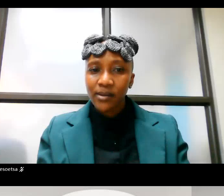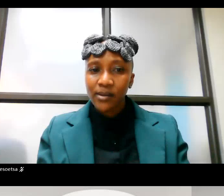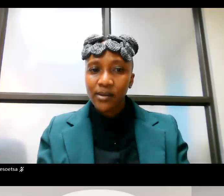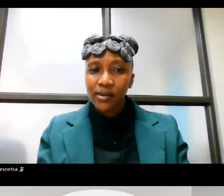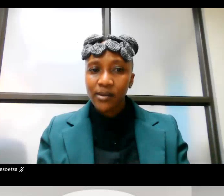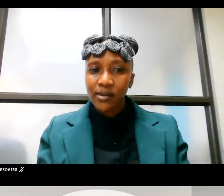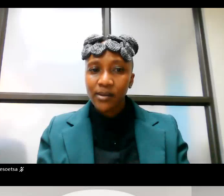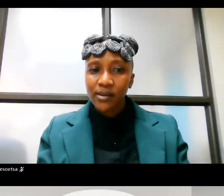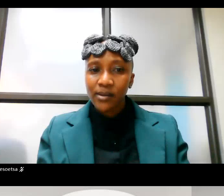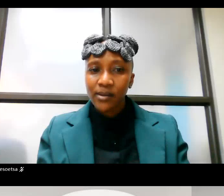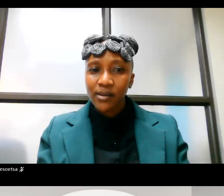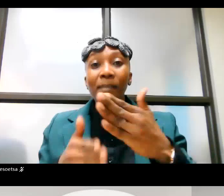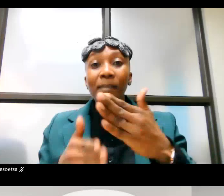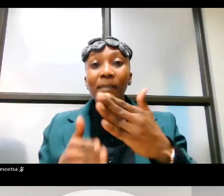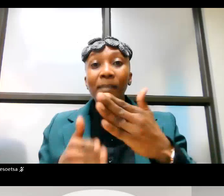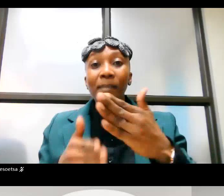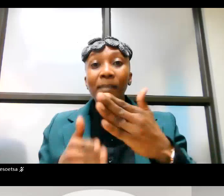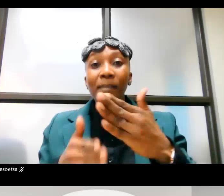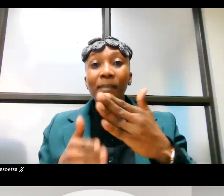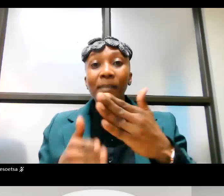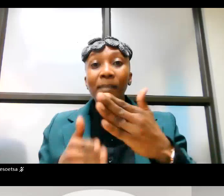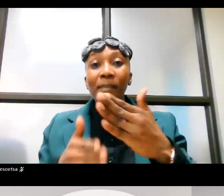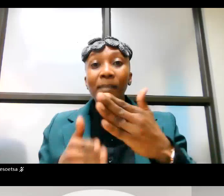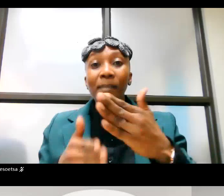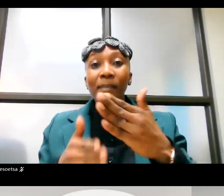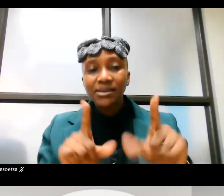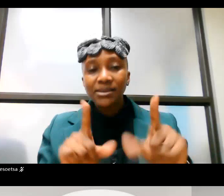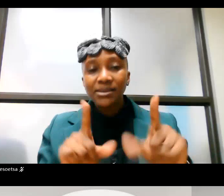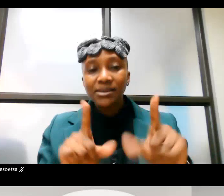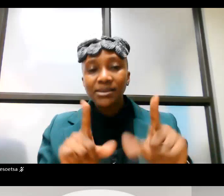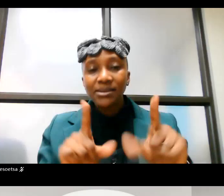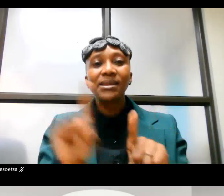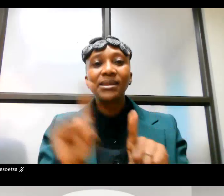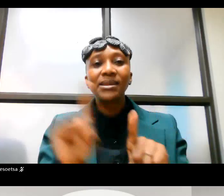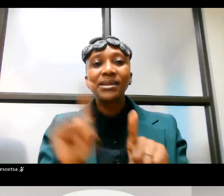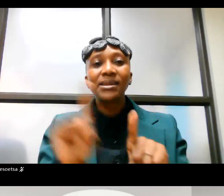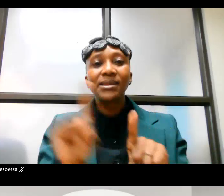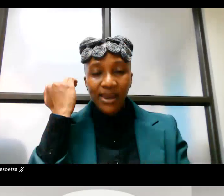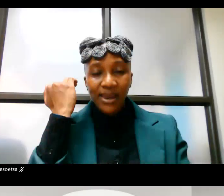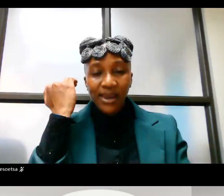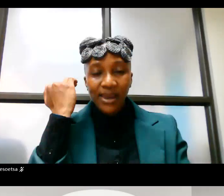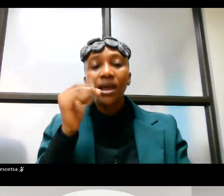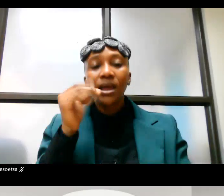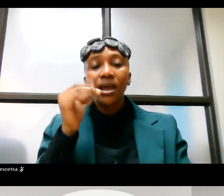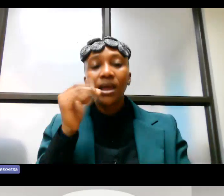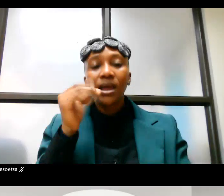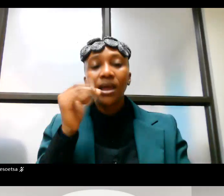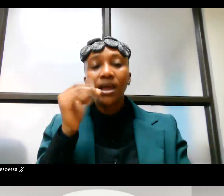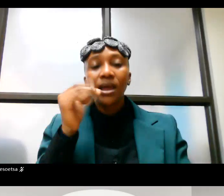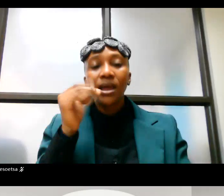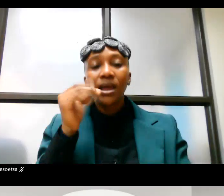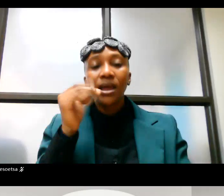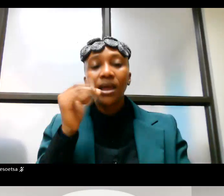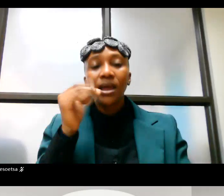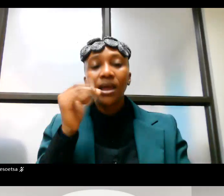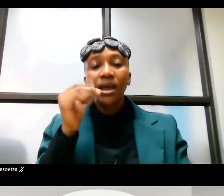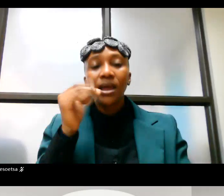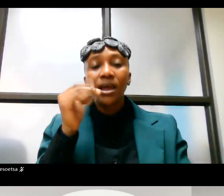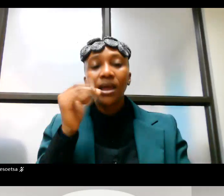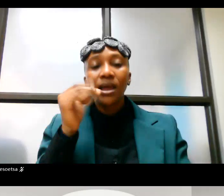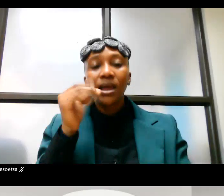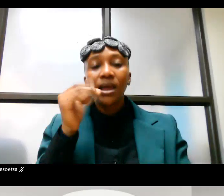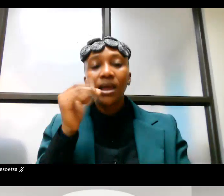of persons who are visually impaired. Especially my colleague and friend, Benedict Letian. So he's